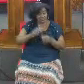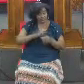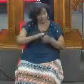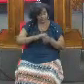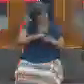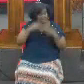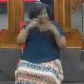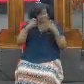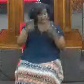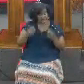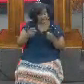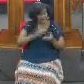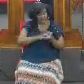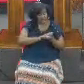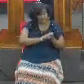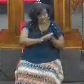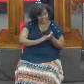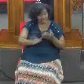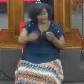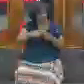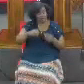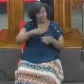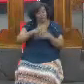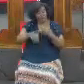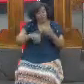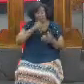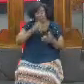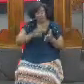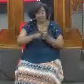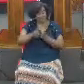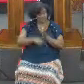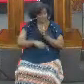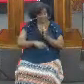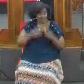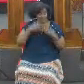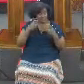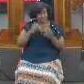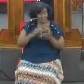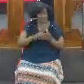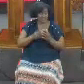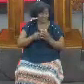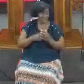sins, and to cleanse us from all unrighteousness of sin. That's a start.